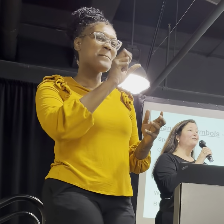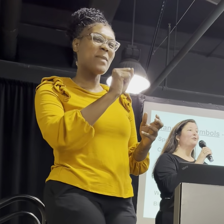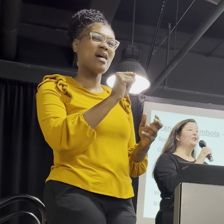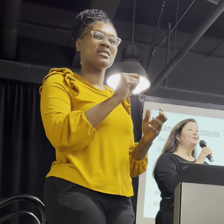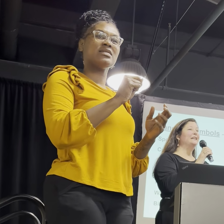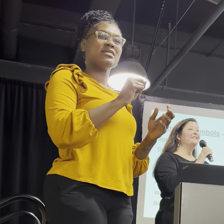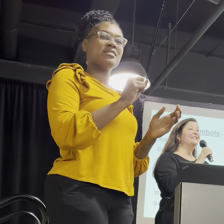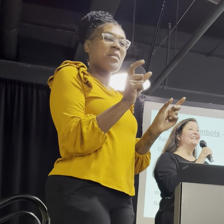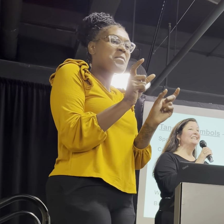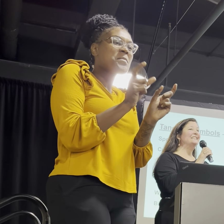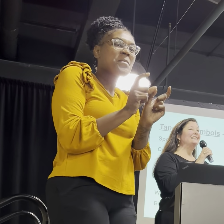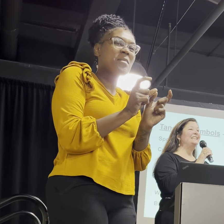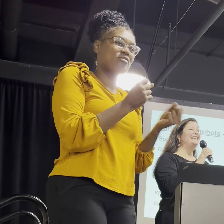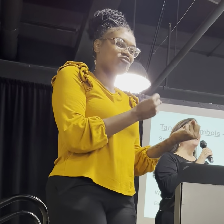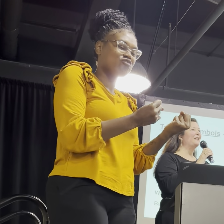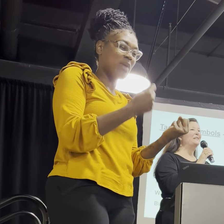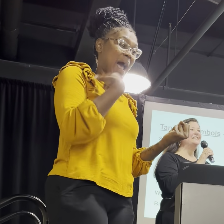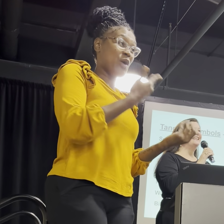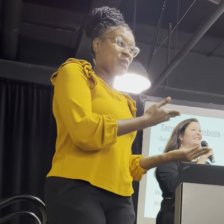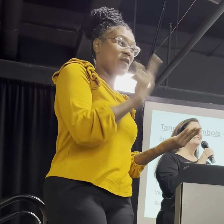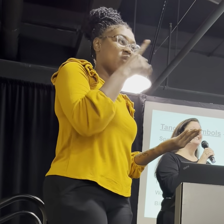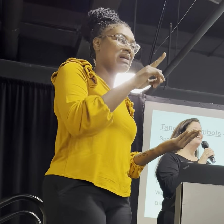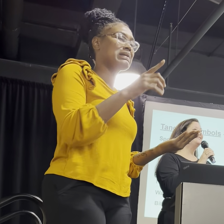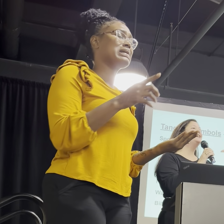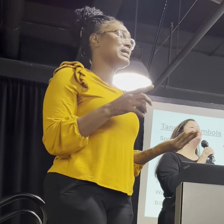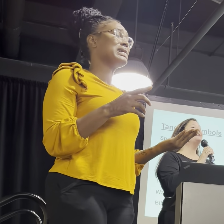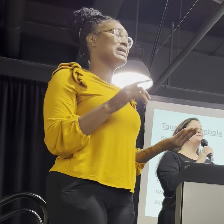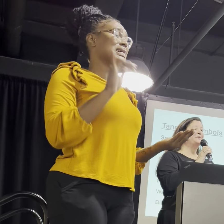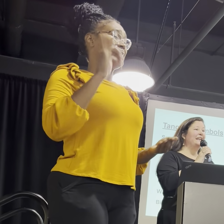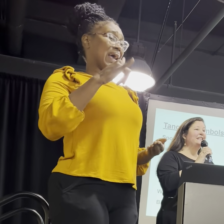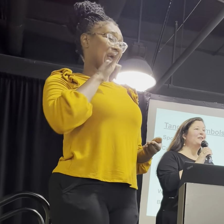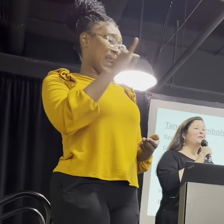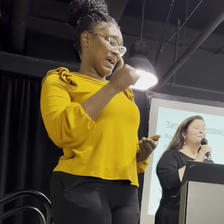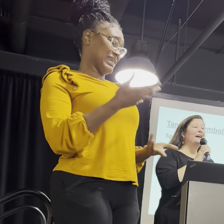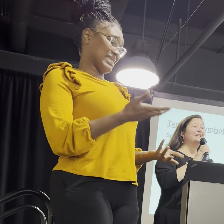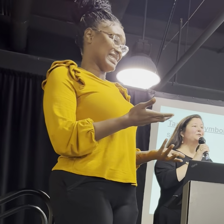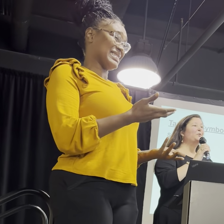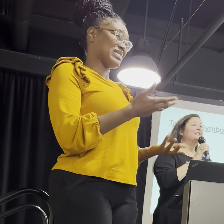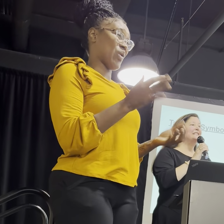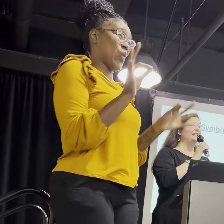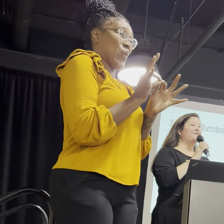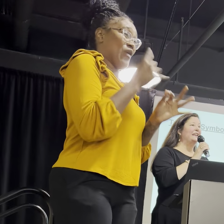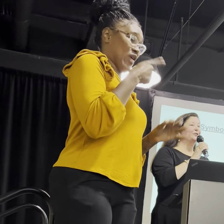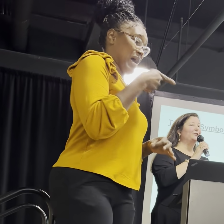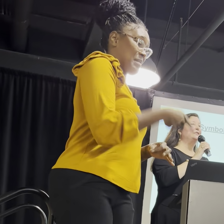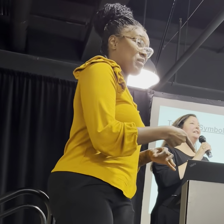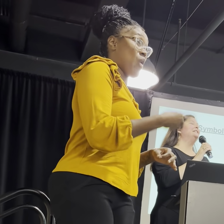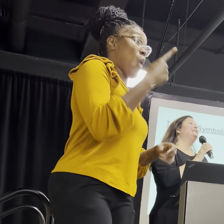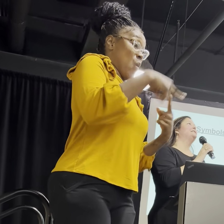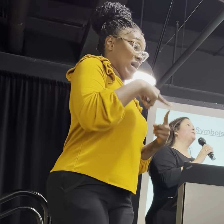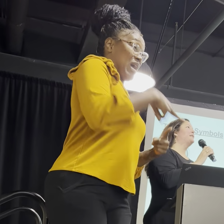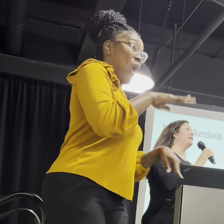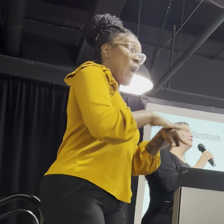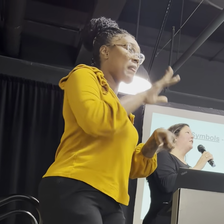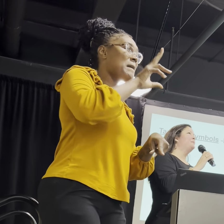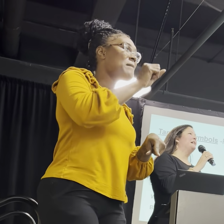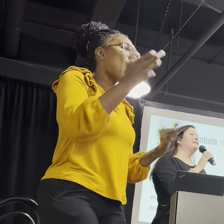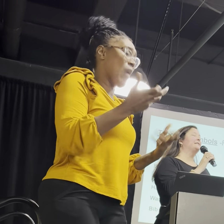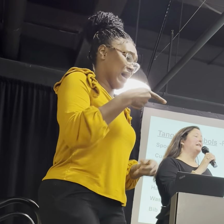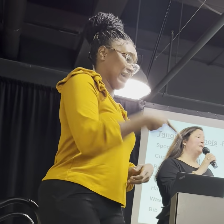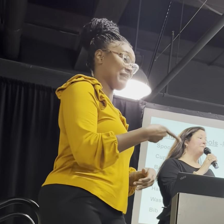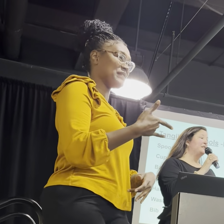can bring for you. And I was like, yeah, that means nothing to him. Because when he's on the bus, what does he feel? So I was like, getting